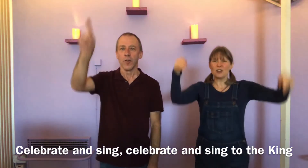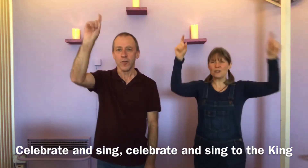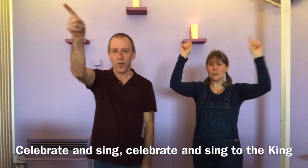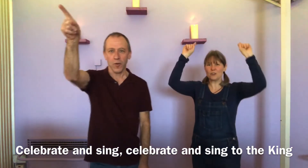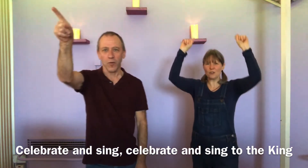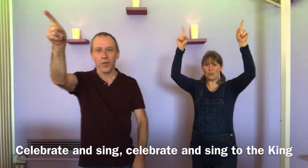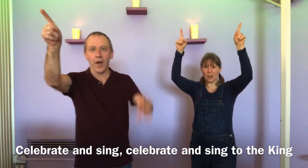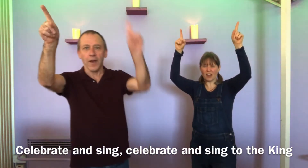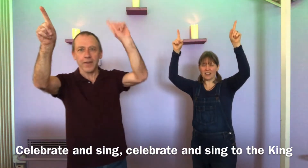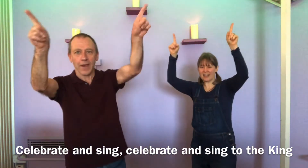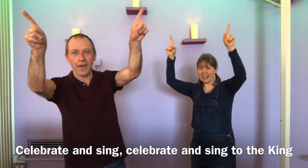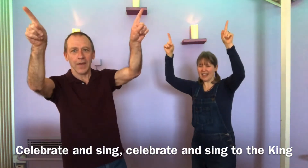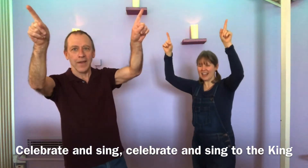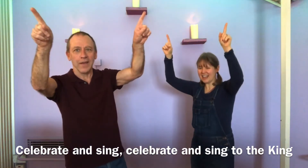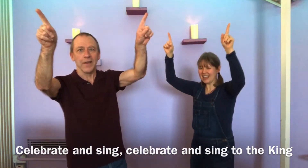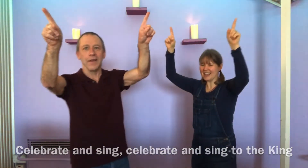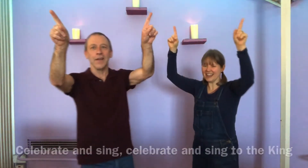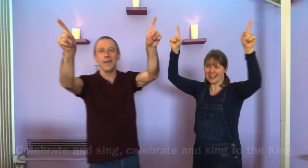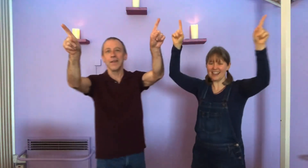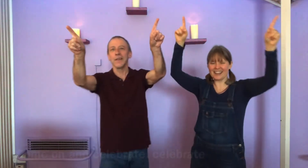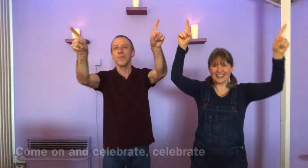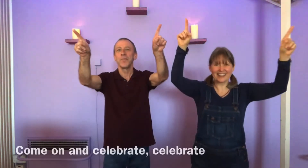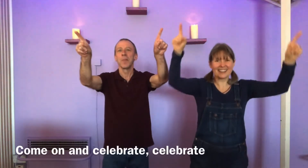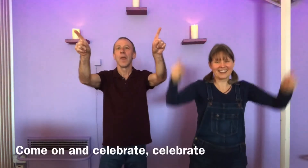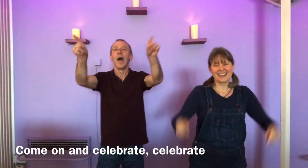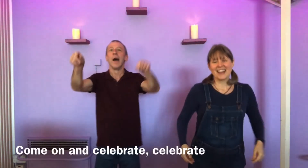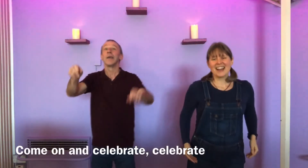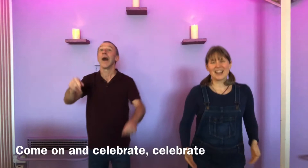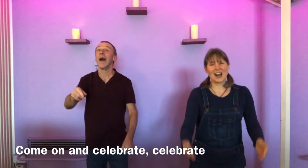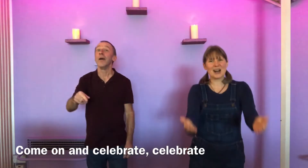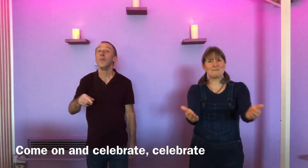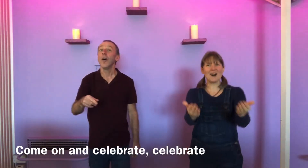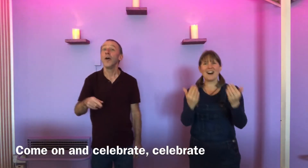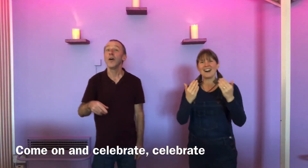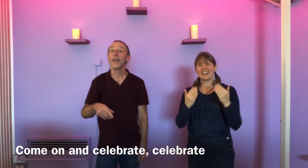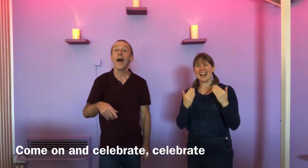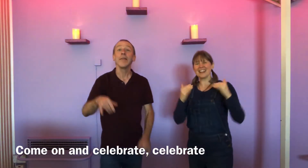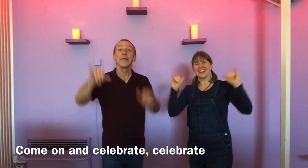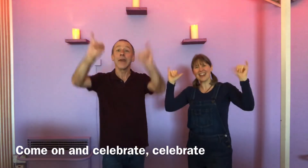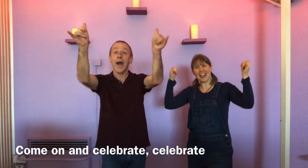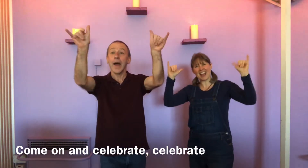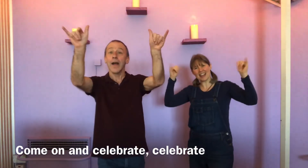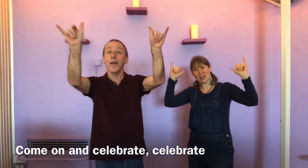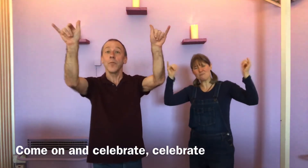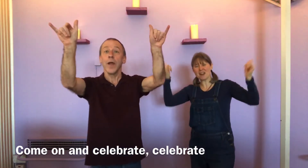to you